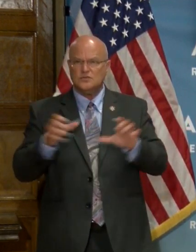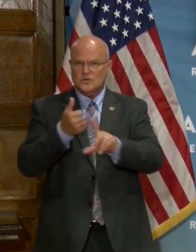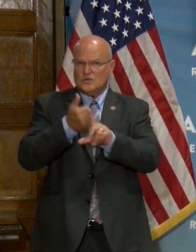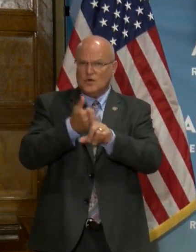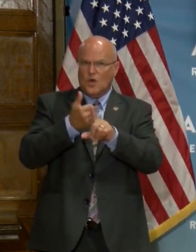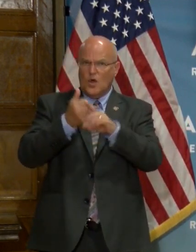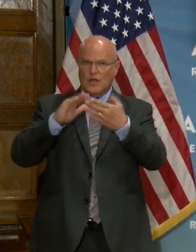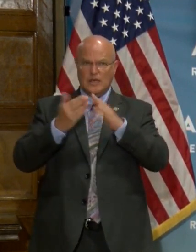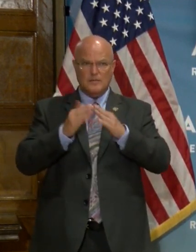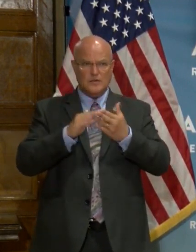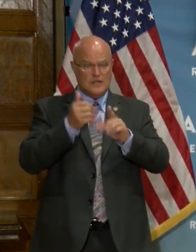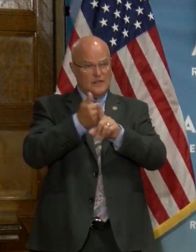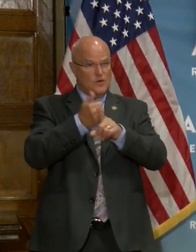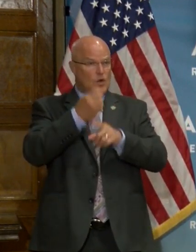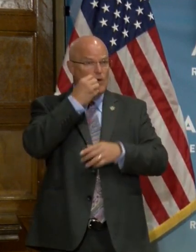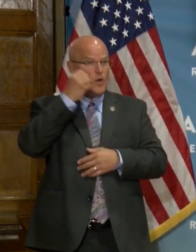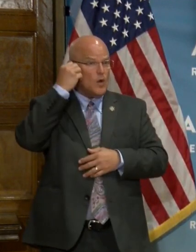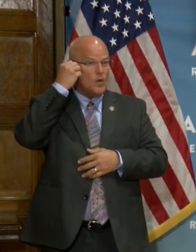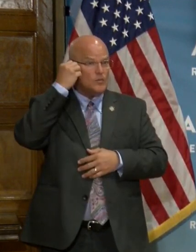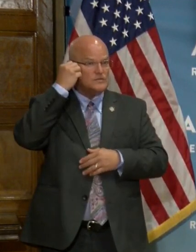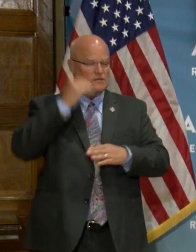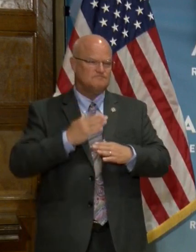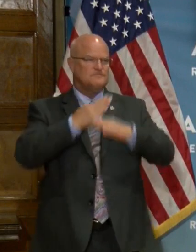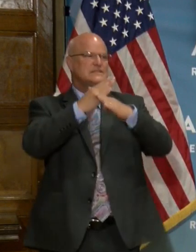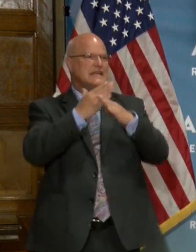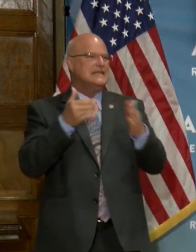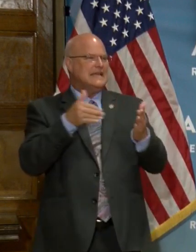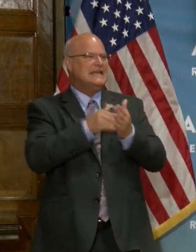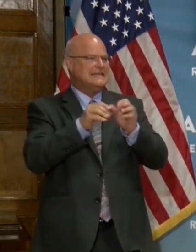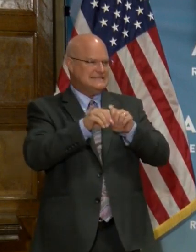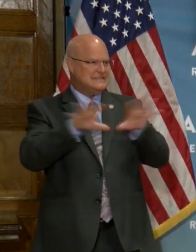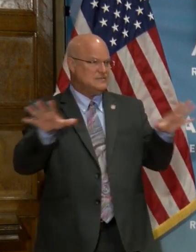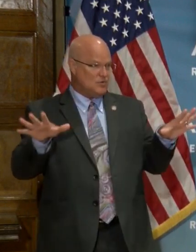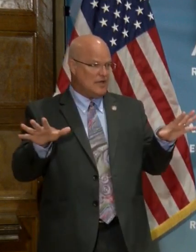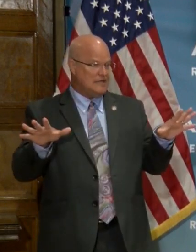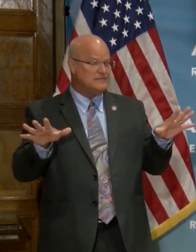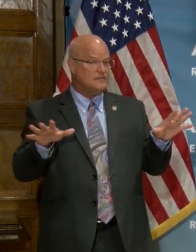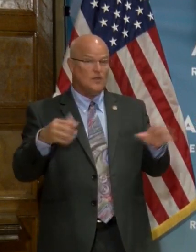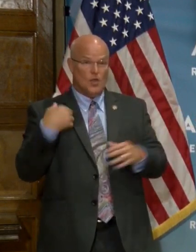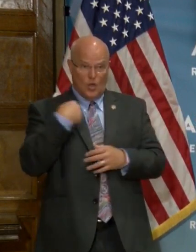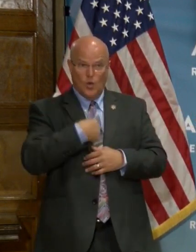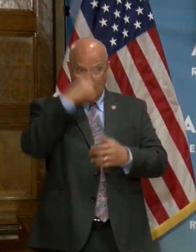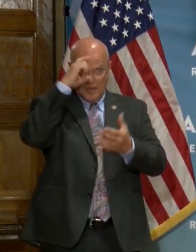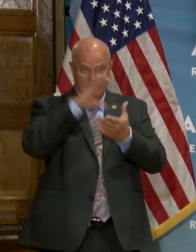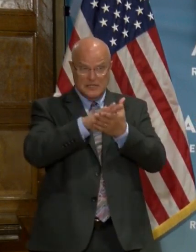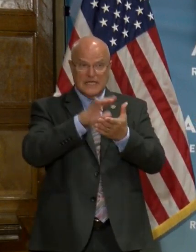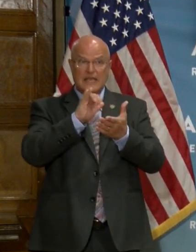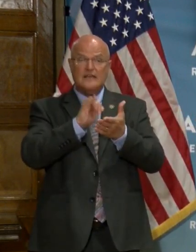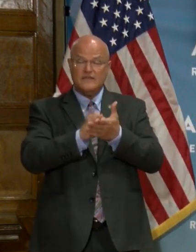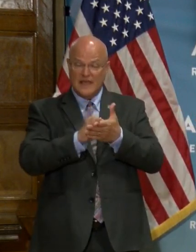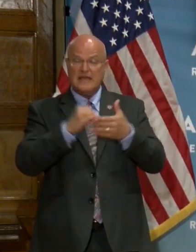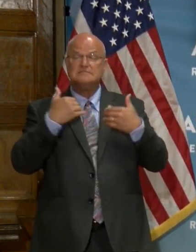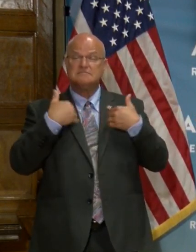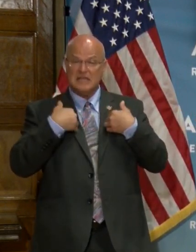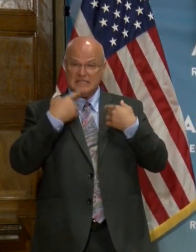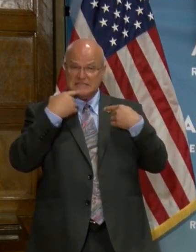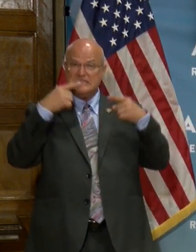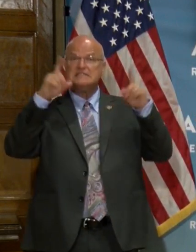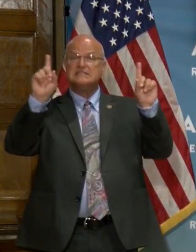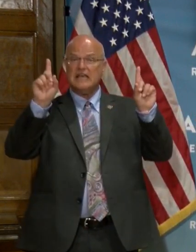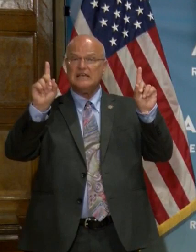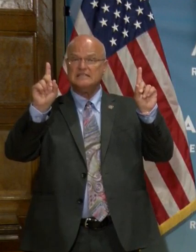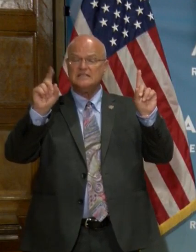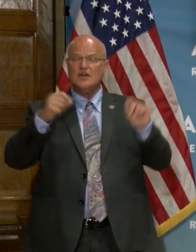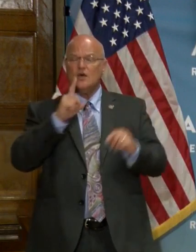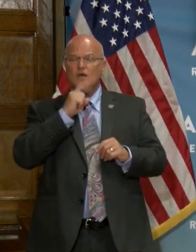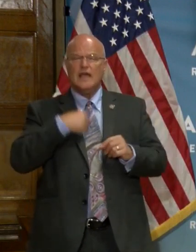own communities, in their own homes, to protect against the spread. We believe that will have some success, and so you got